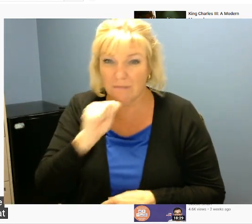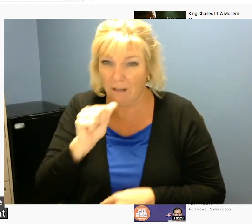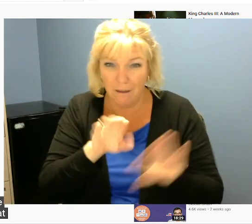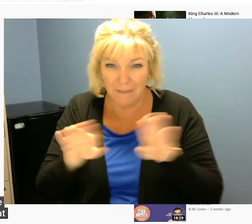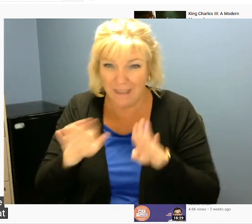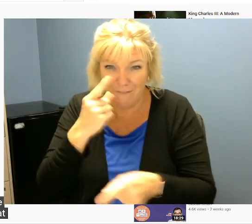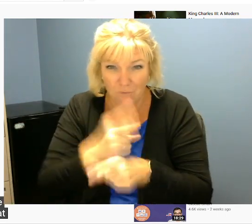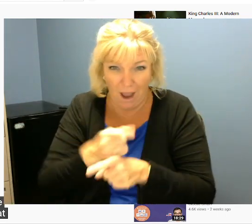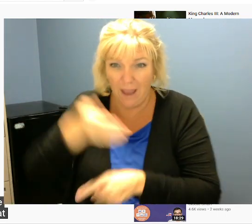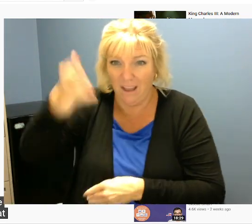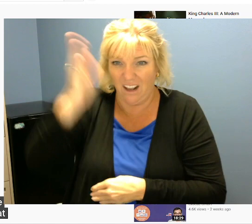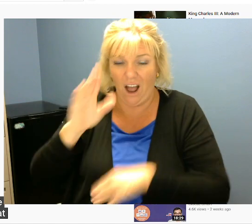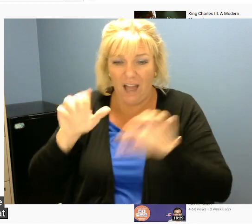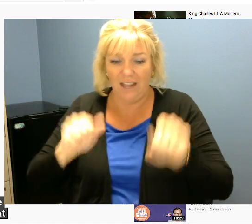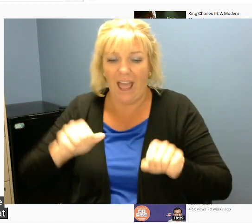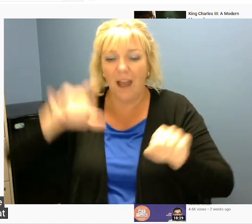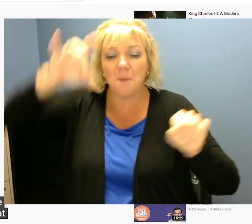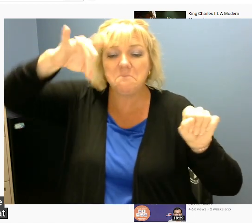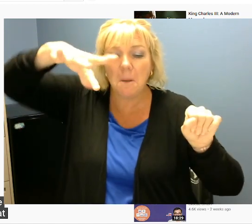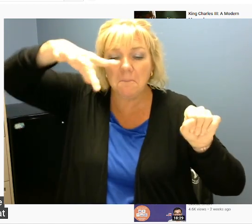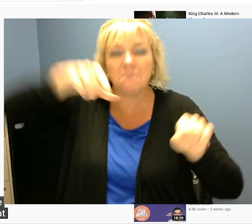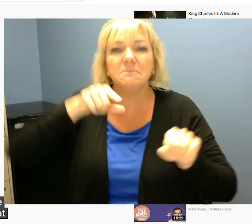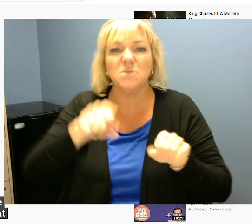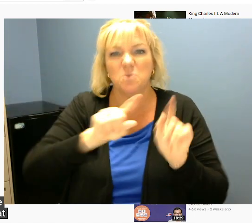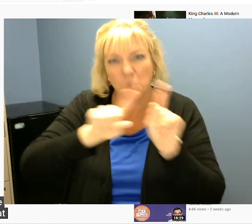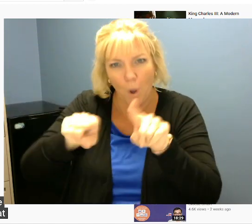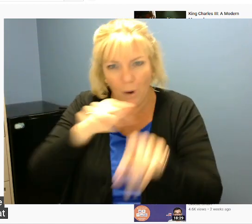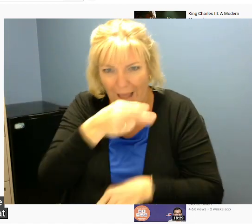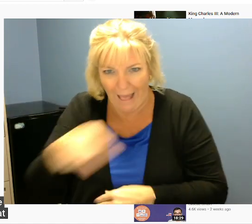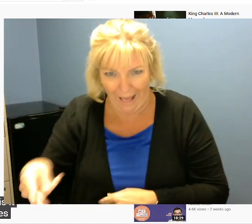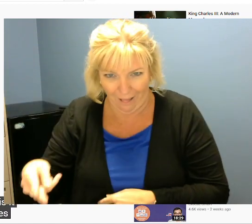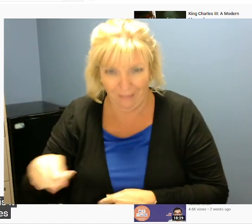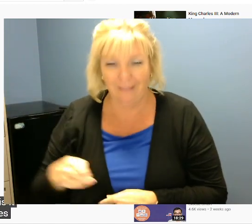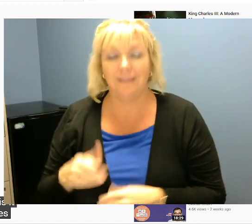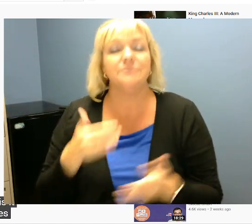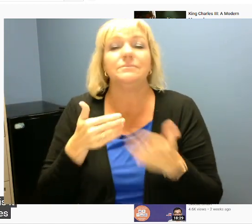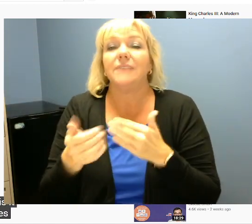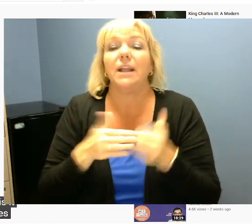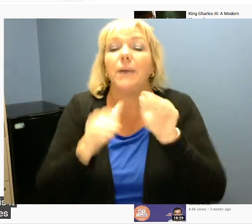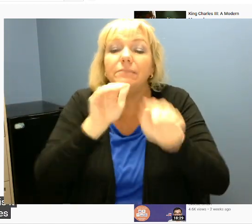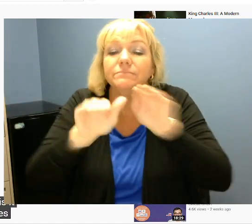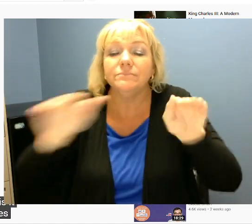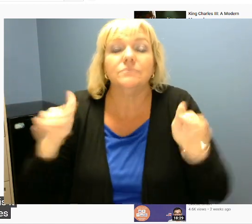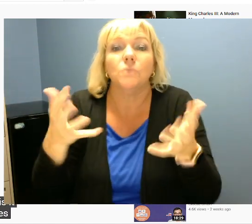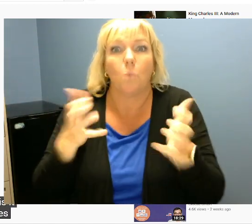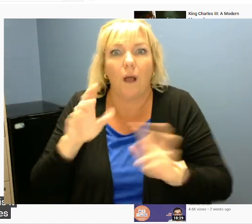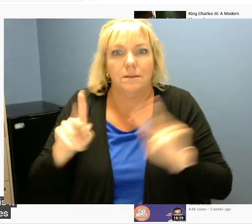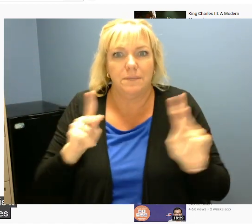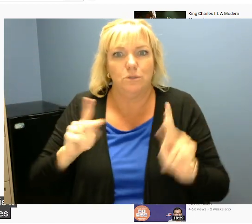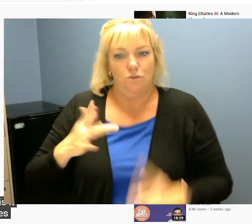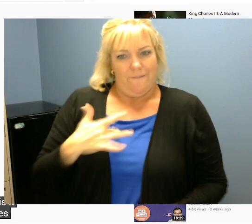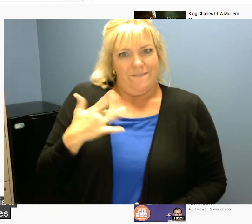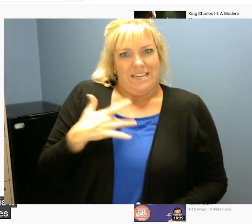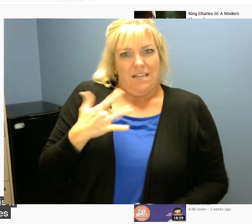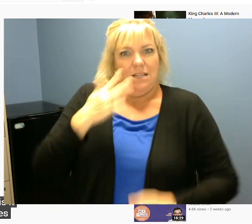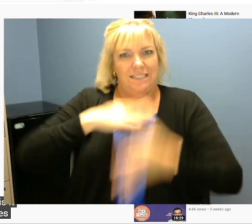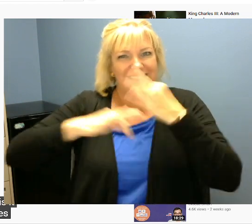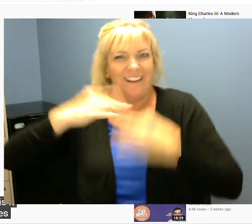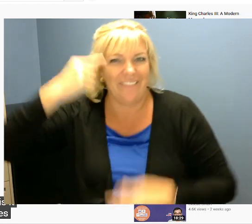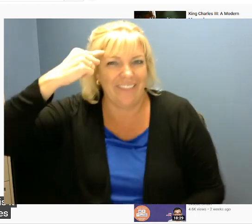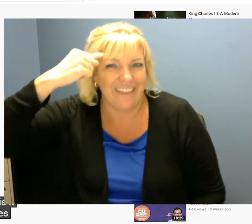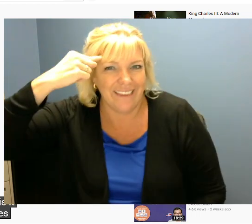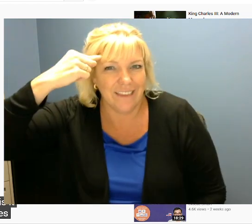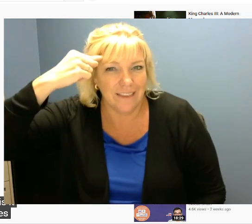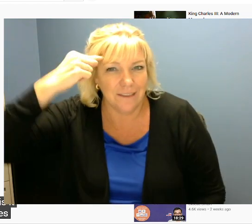of hell. So definitely getting people feeling instead of thinking. But what happens with this Great Awakening is I don't really want to